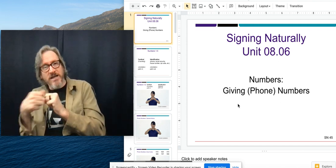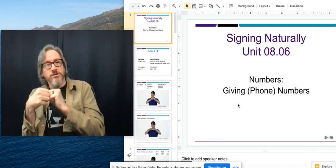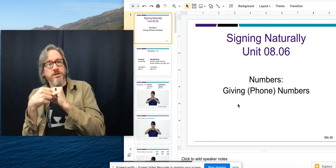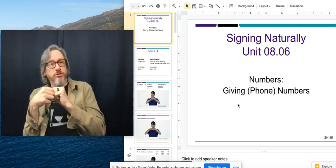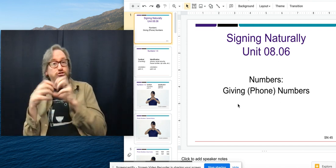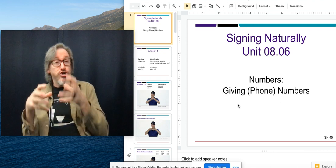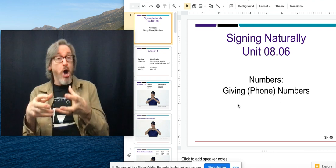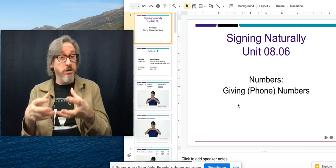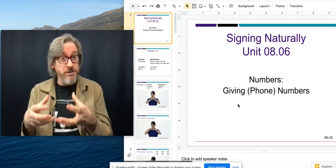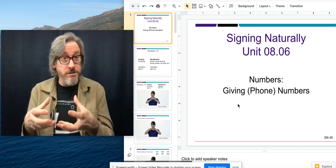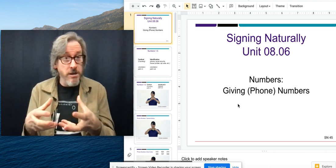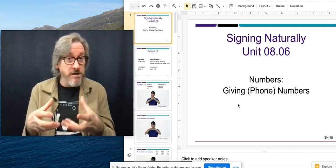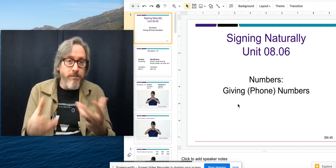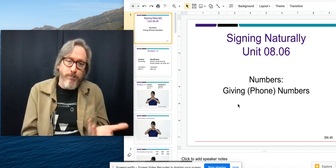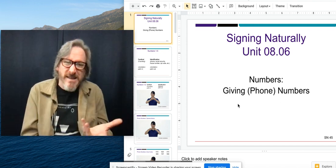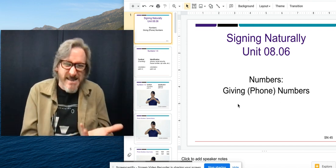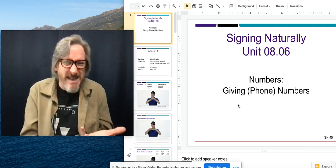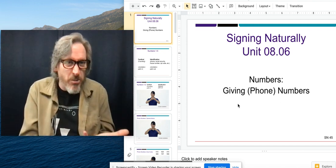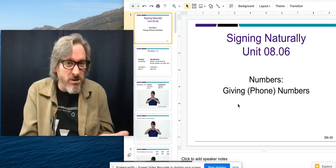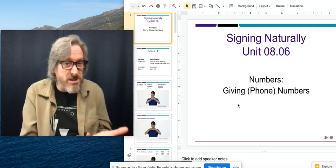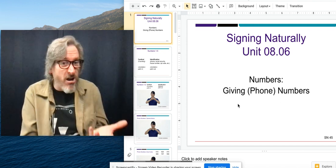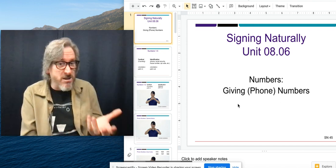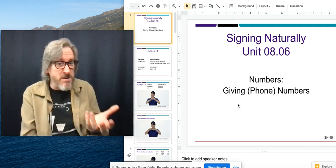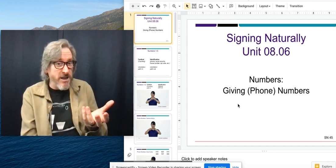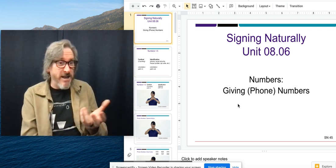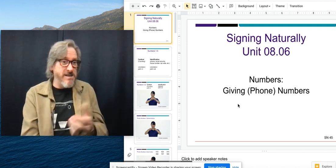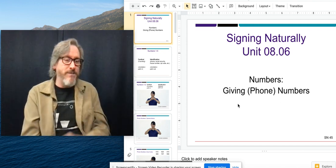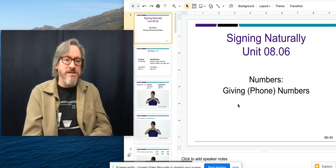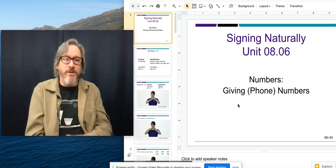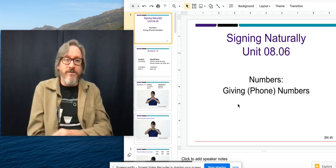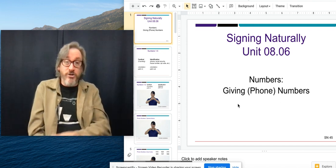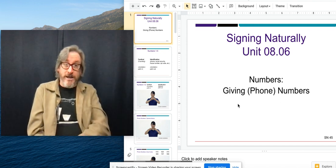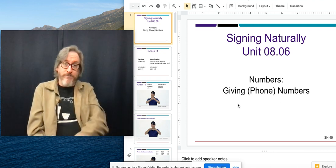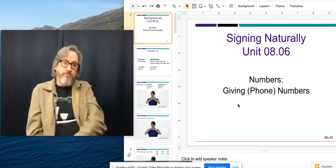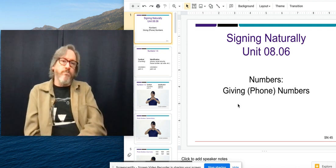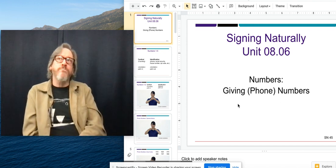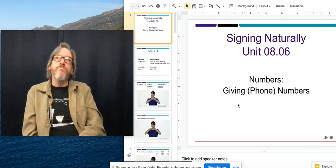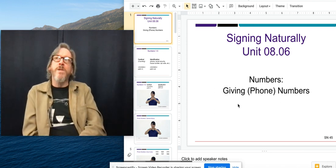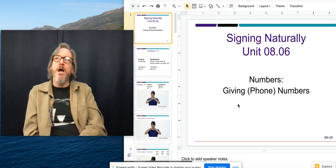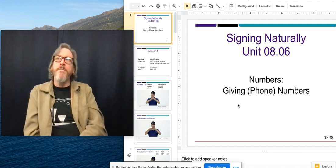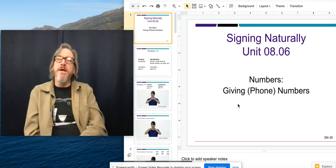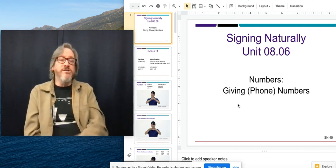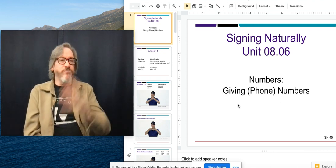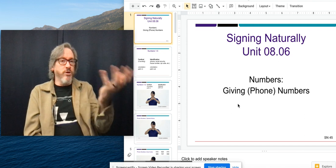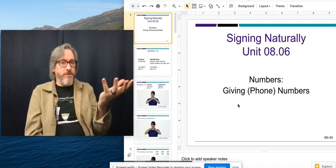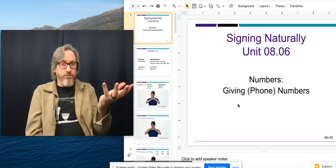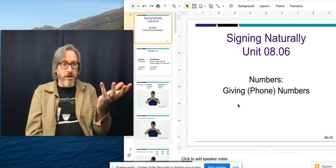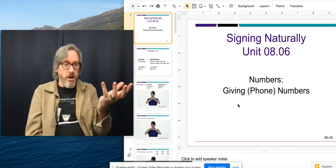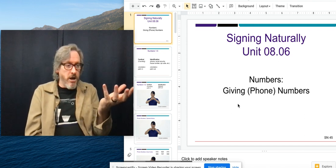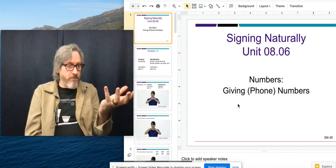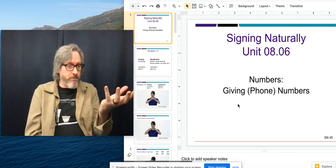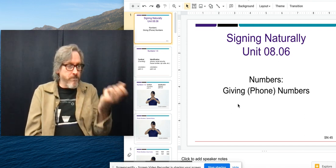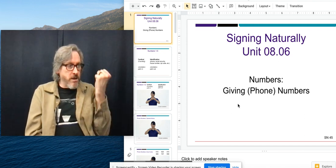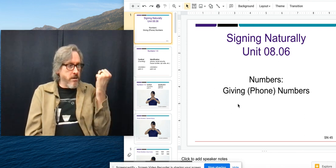trios of letters, chunks. Syllables, ultimately, is the best way of doing it. So if you look at